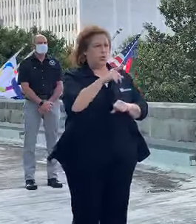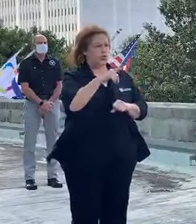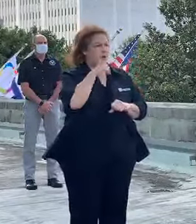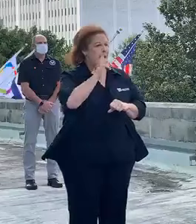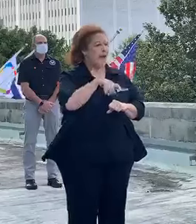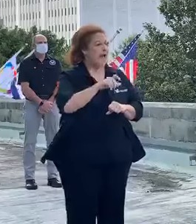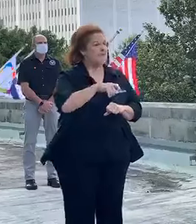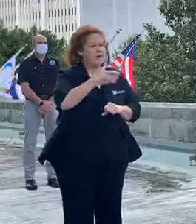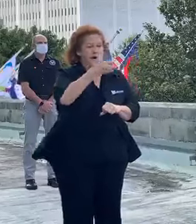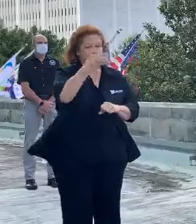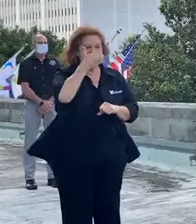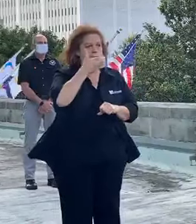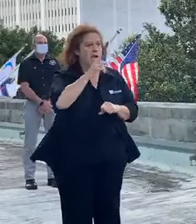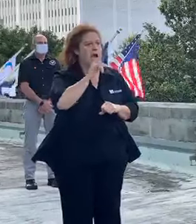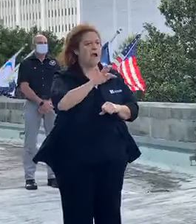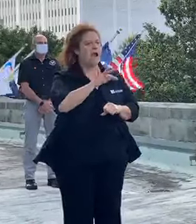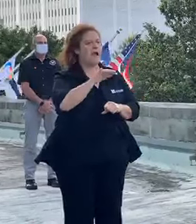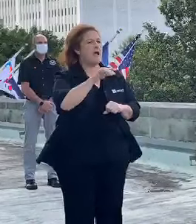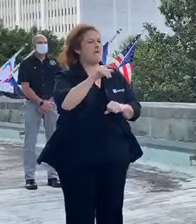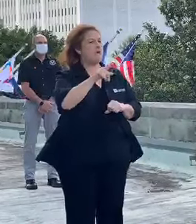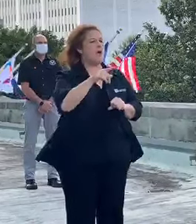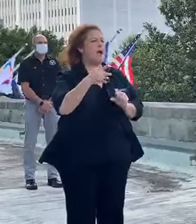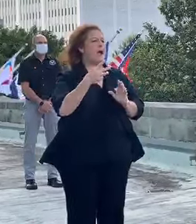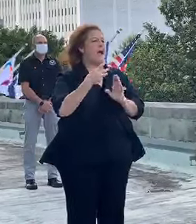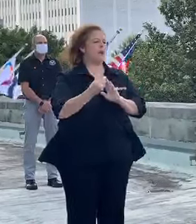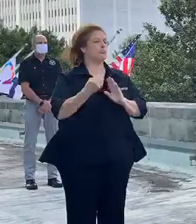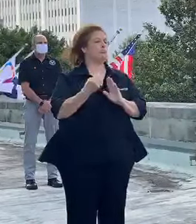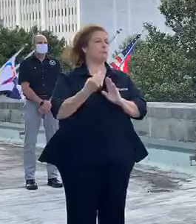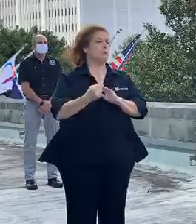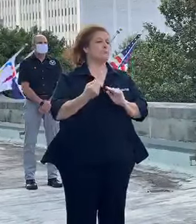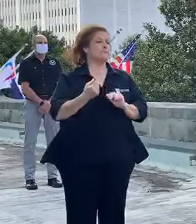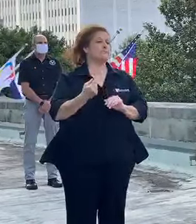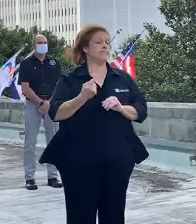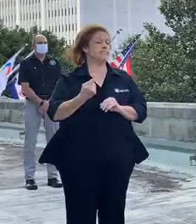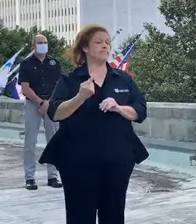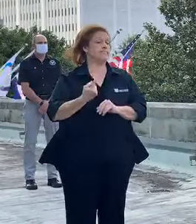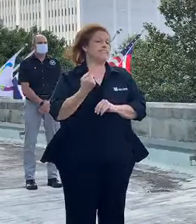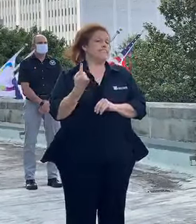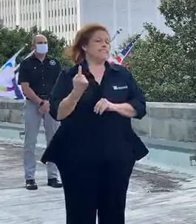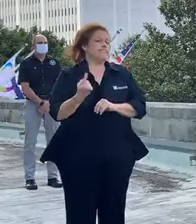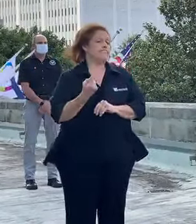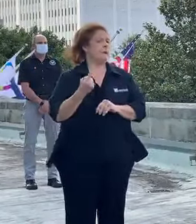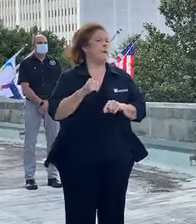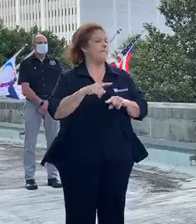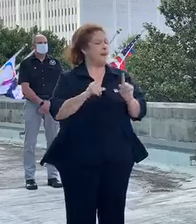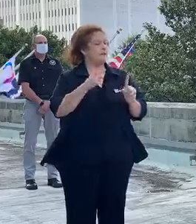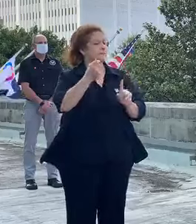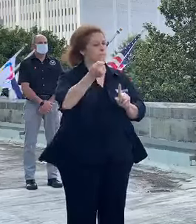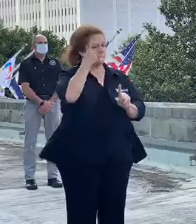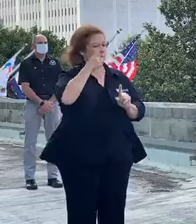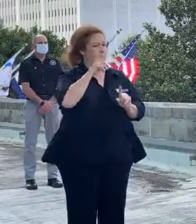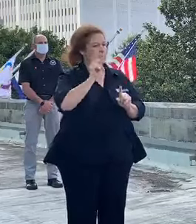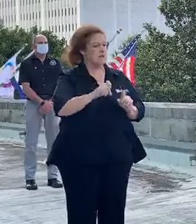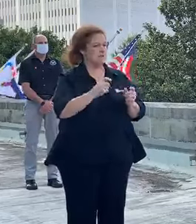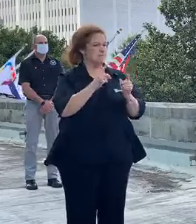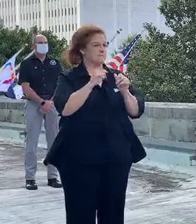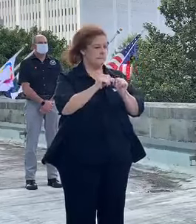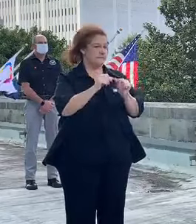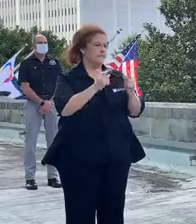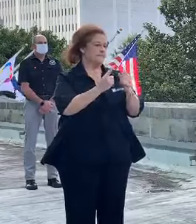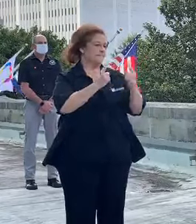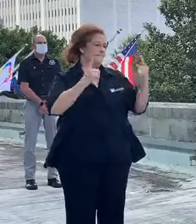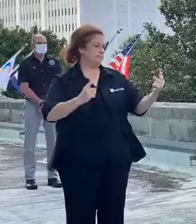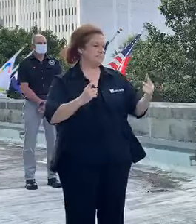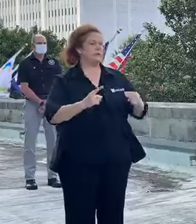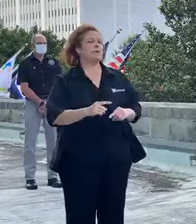face covering when you are doing your outside recreation, but you still have to abide by social distancing and good hygiene.